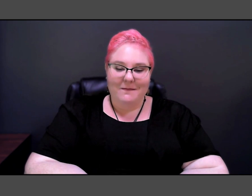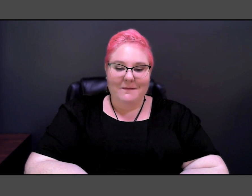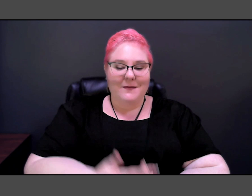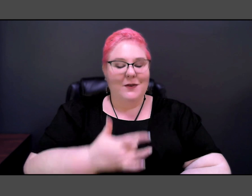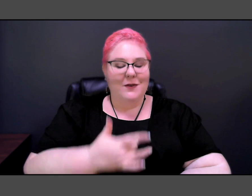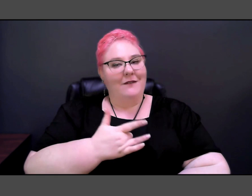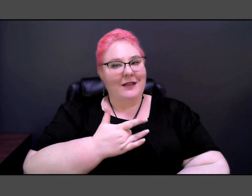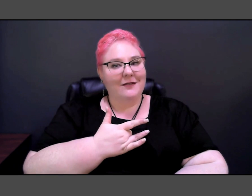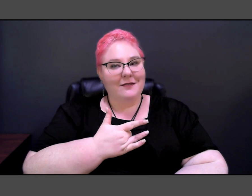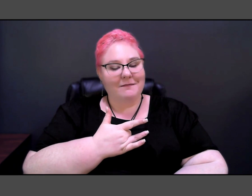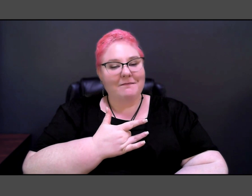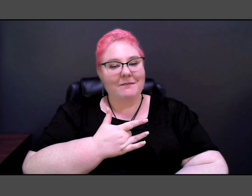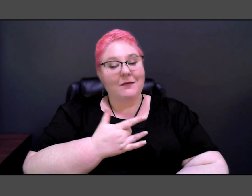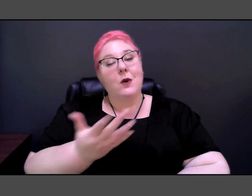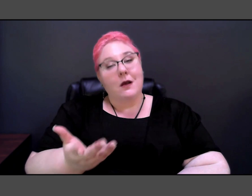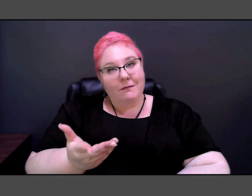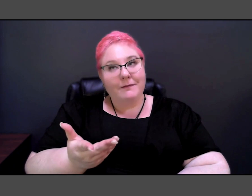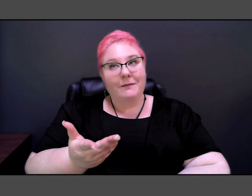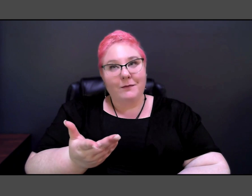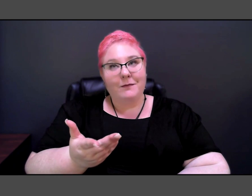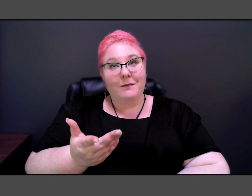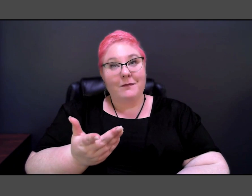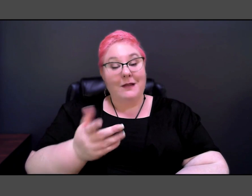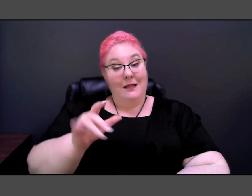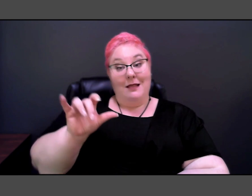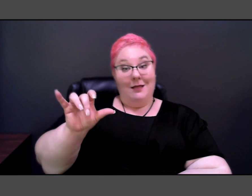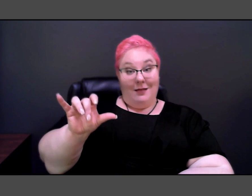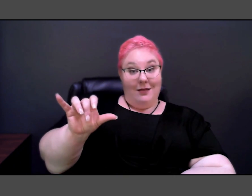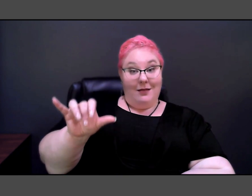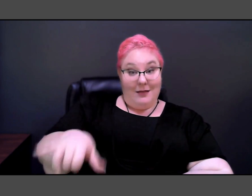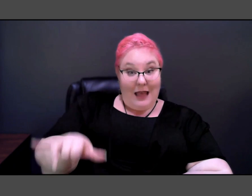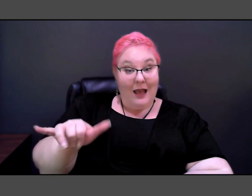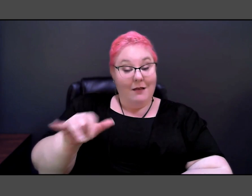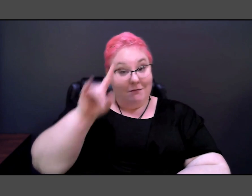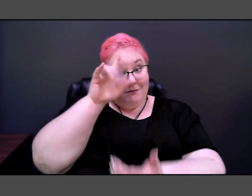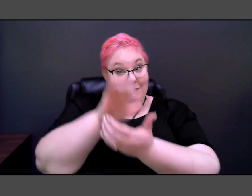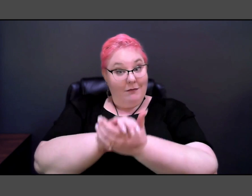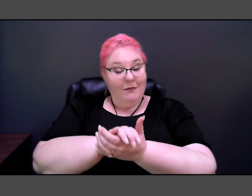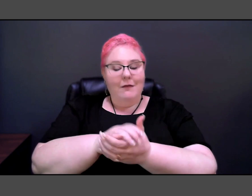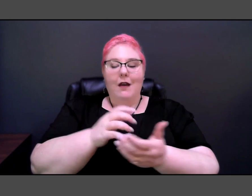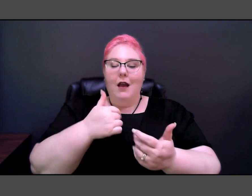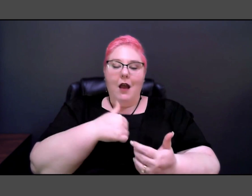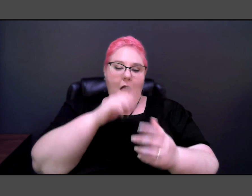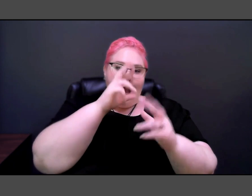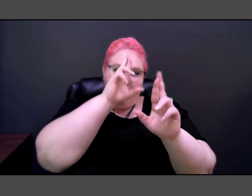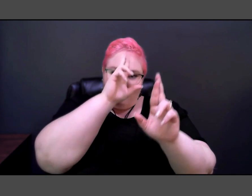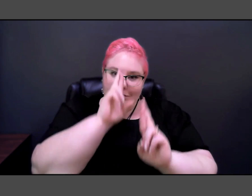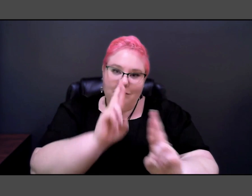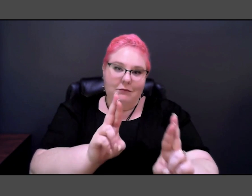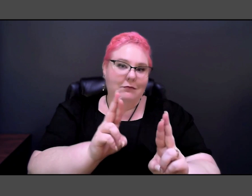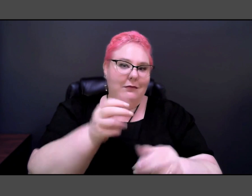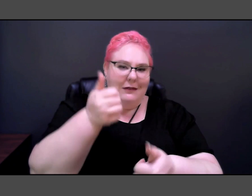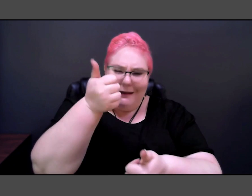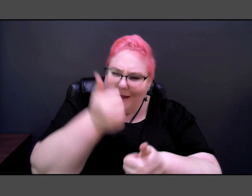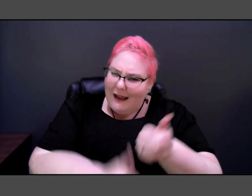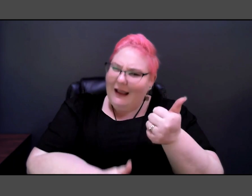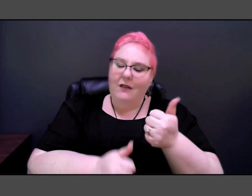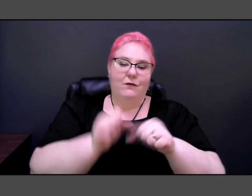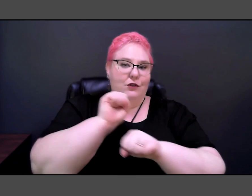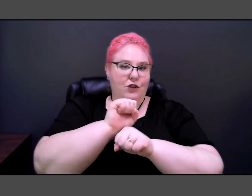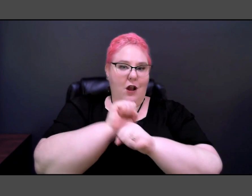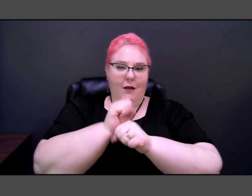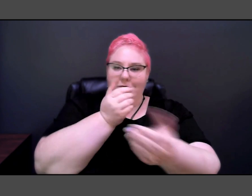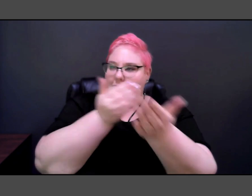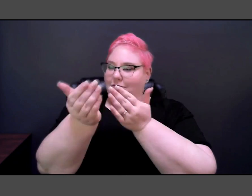of that, I have tremendous respect for every single job that every single person has,